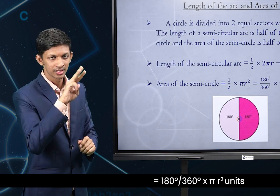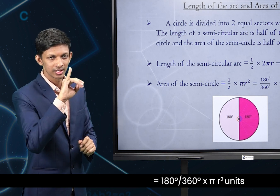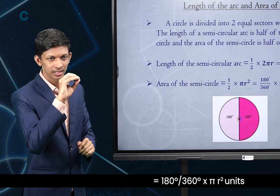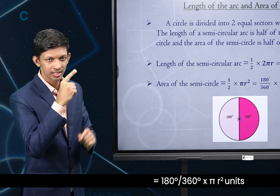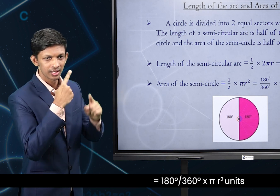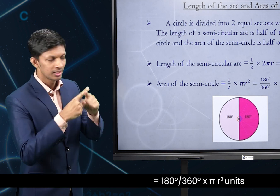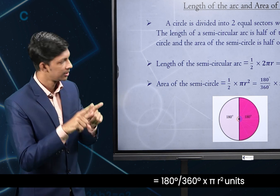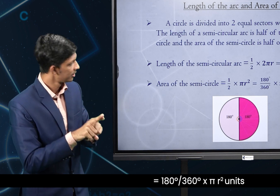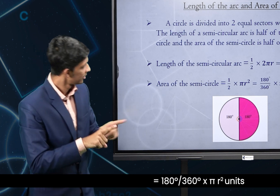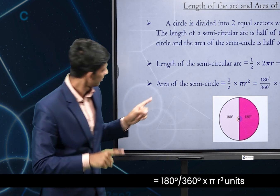units.